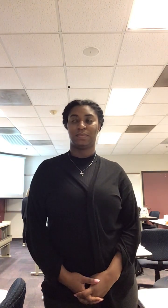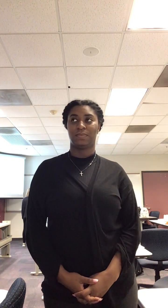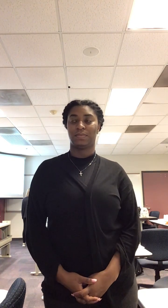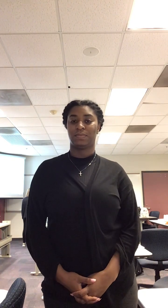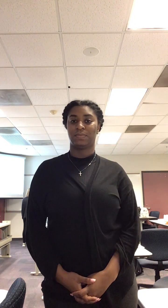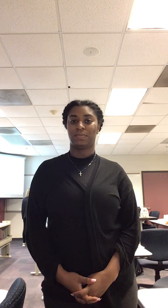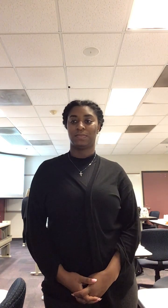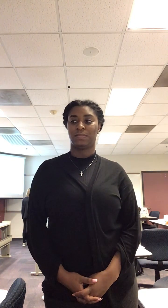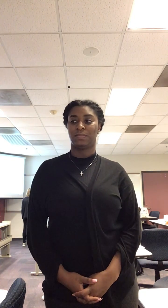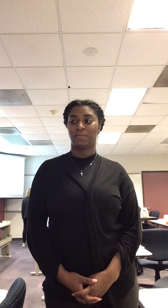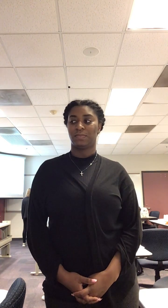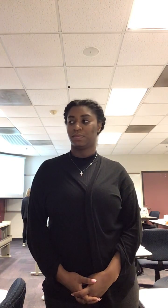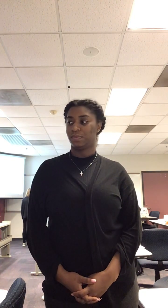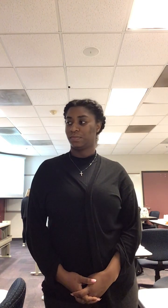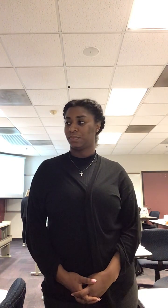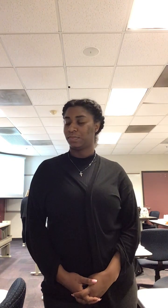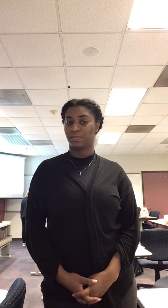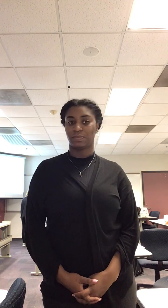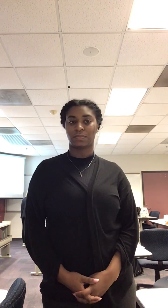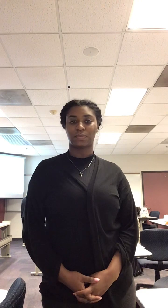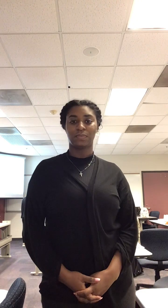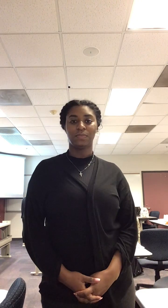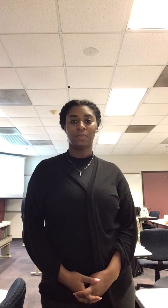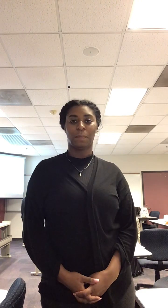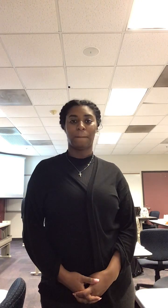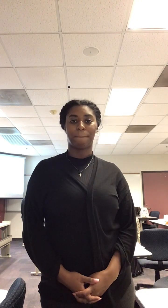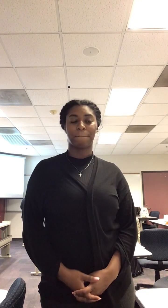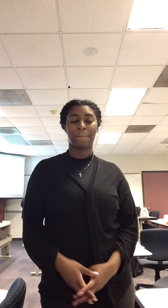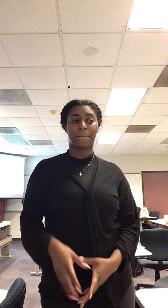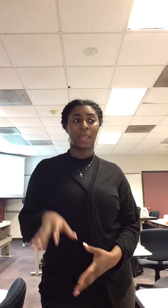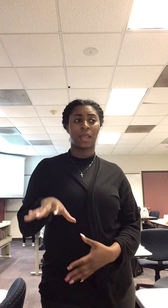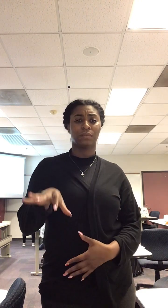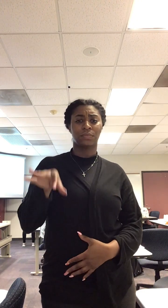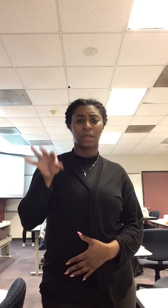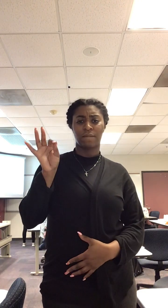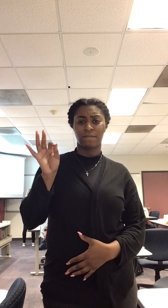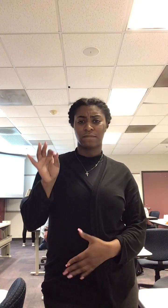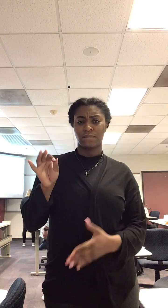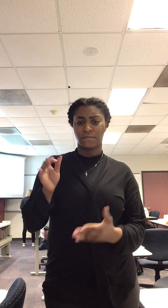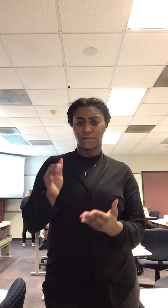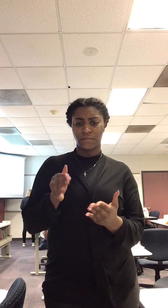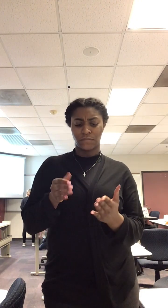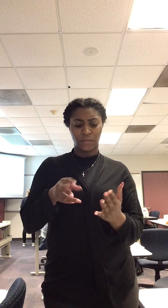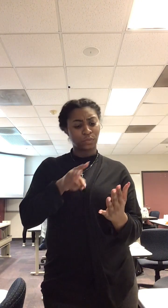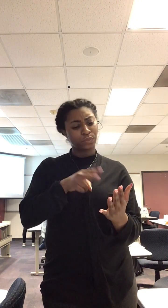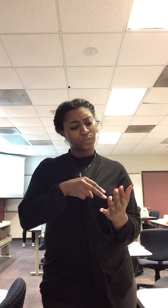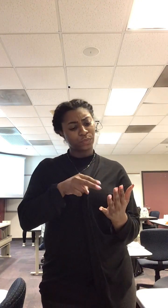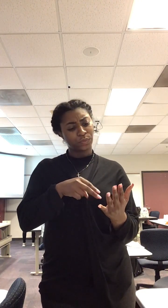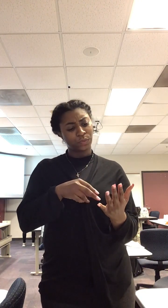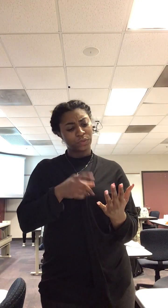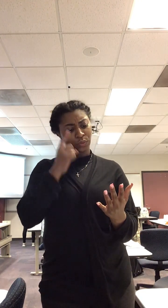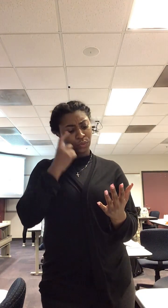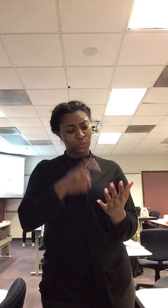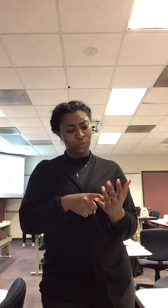find in your thoughtful log where you've noted something about character traits. I want you to read and reflect. Take a moment